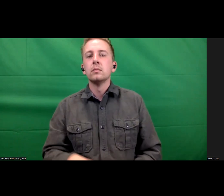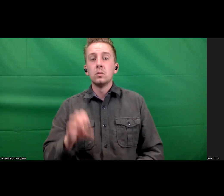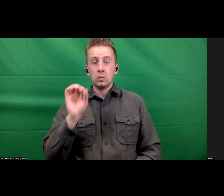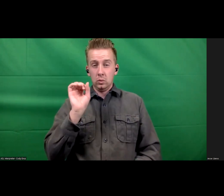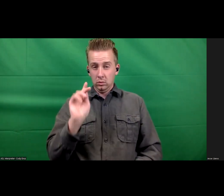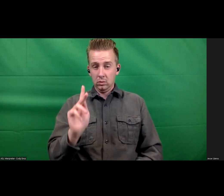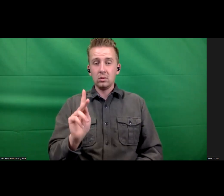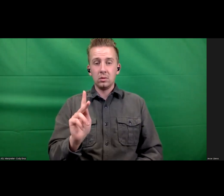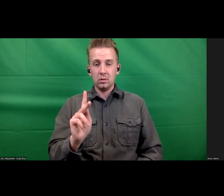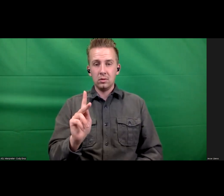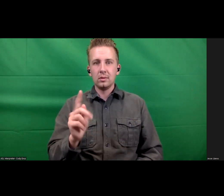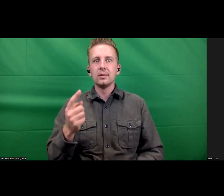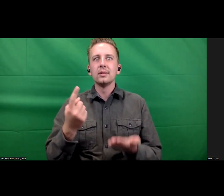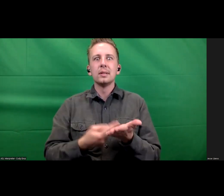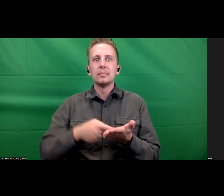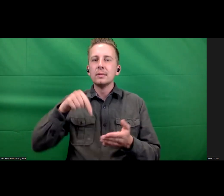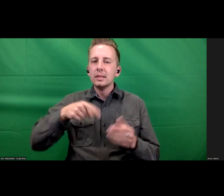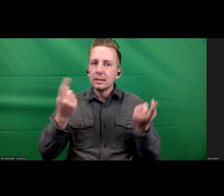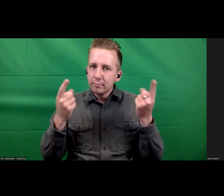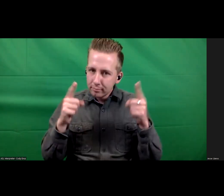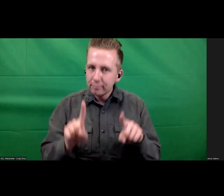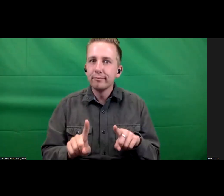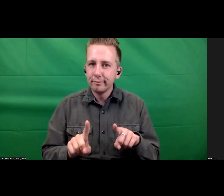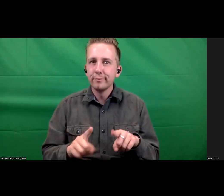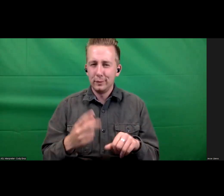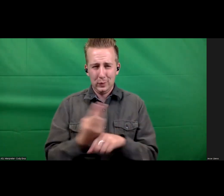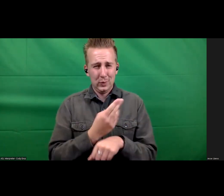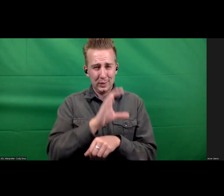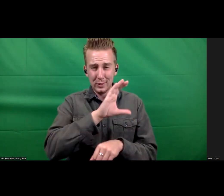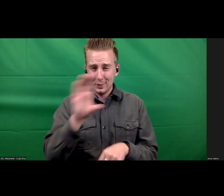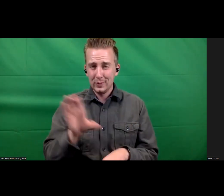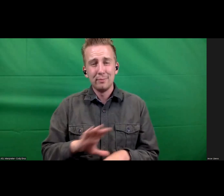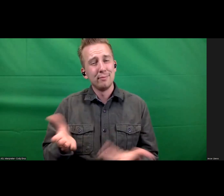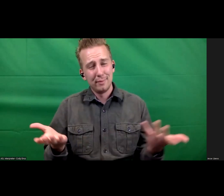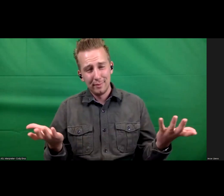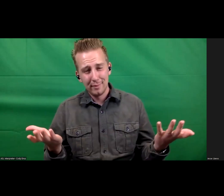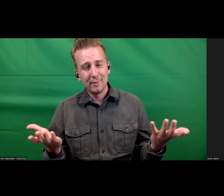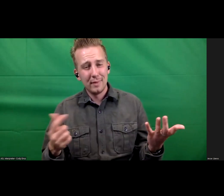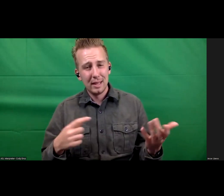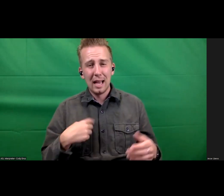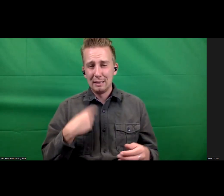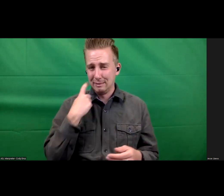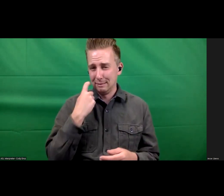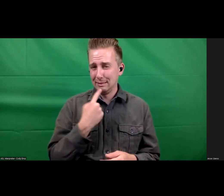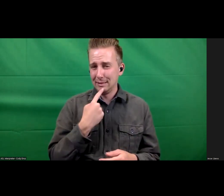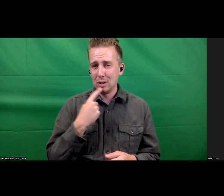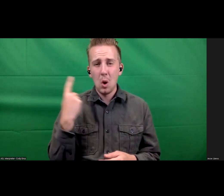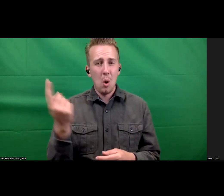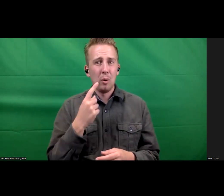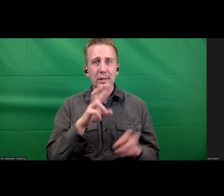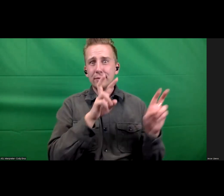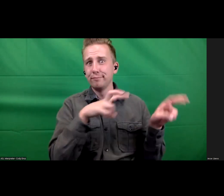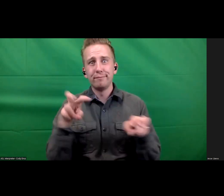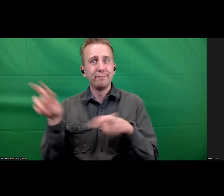So sometimes these things happen, using Zoom. Like I said earlier, it's always an adventure. And